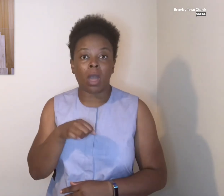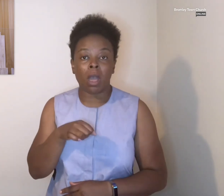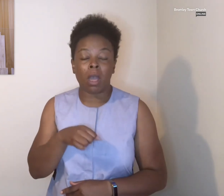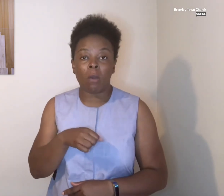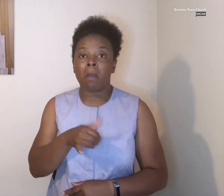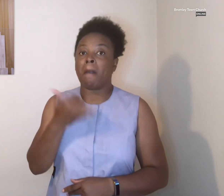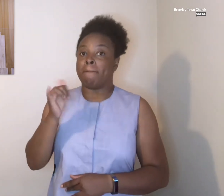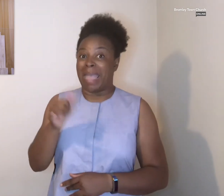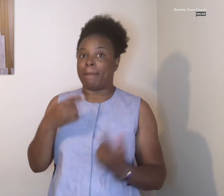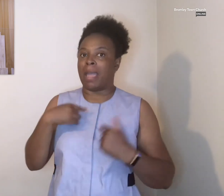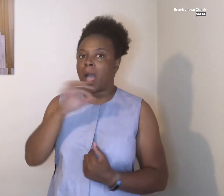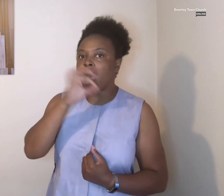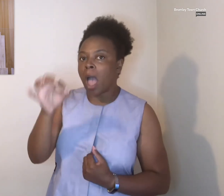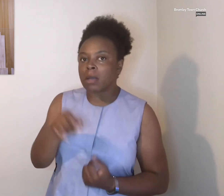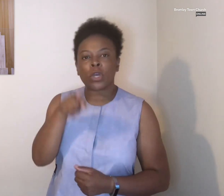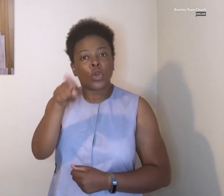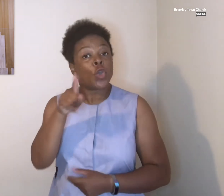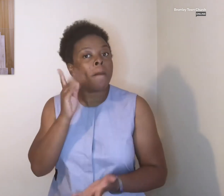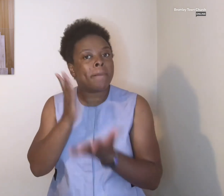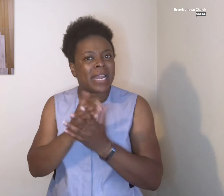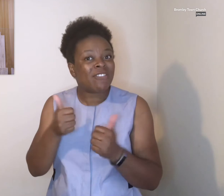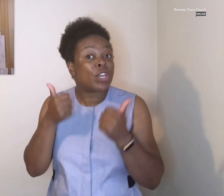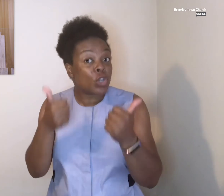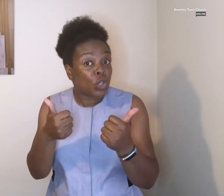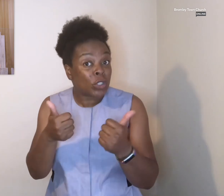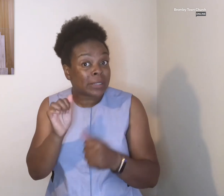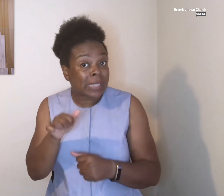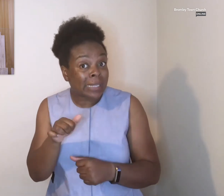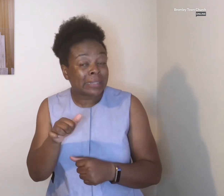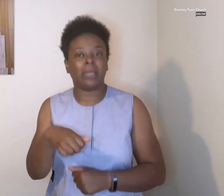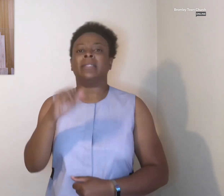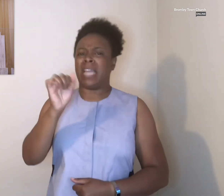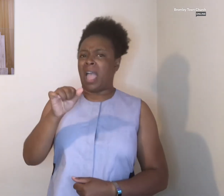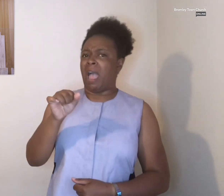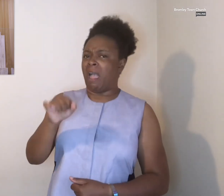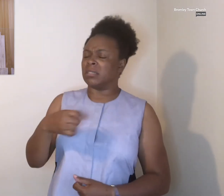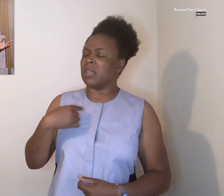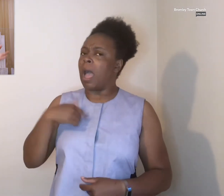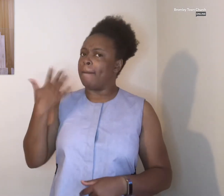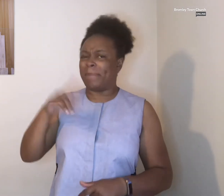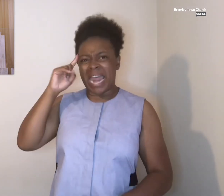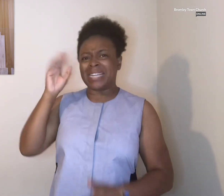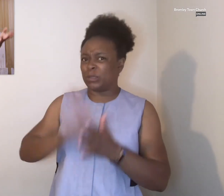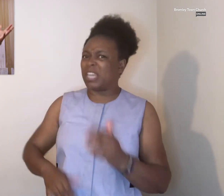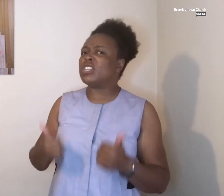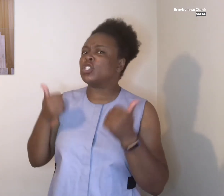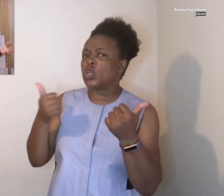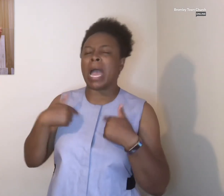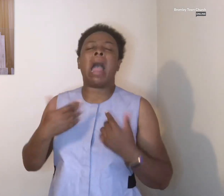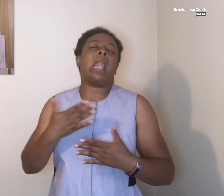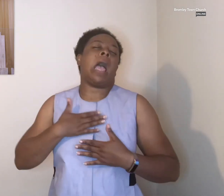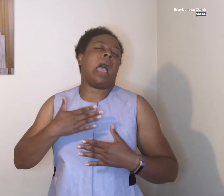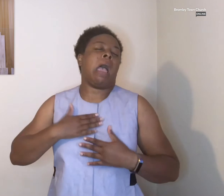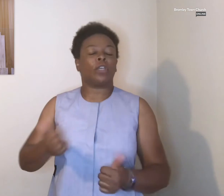was to ask you, do you believe in good, you would probably say yes. Yes, I've experienced good. I like good. I